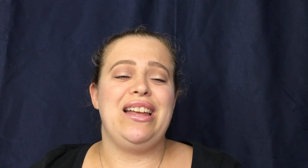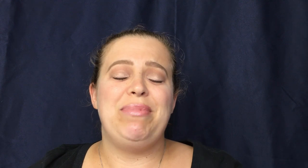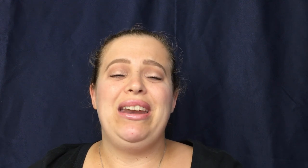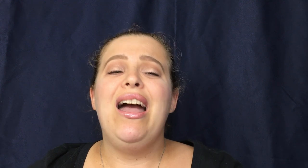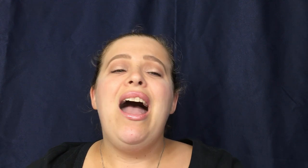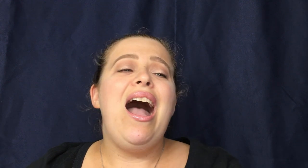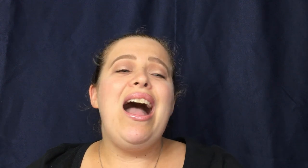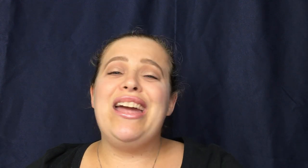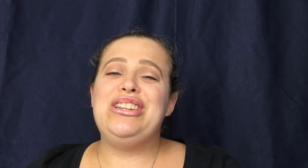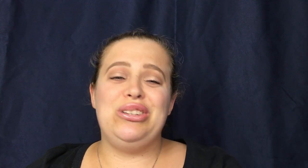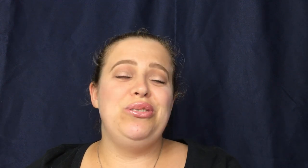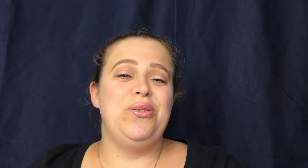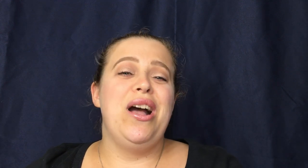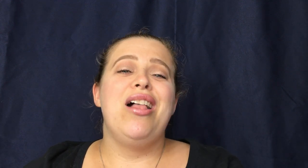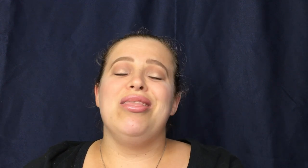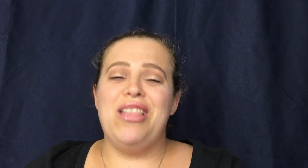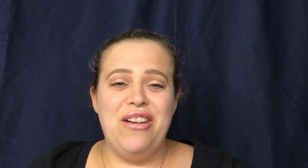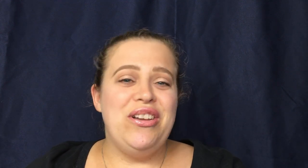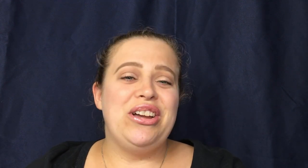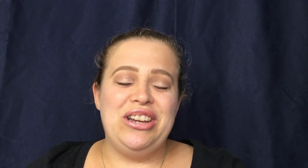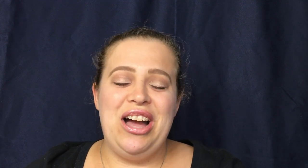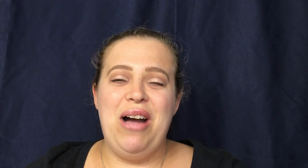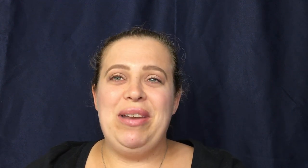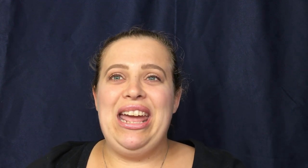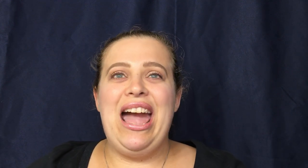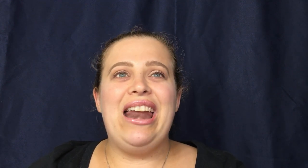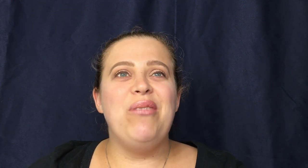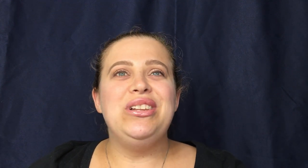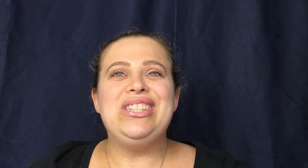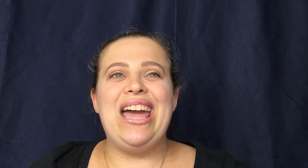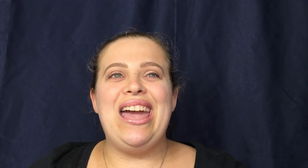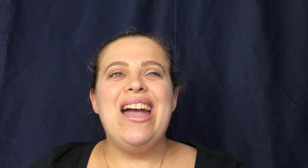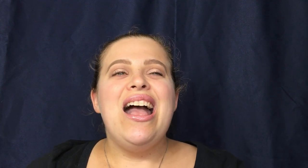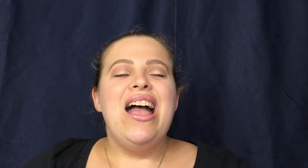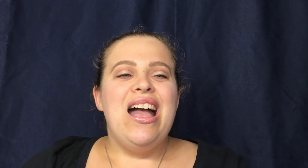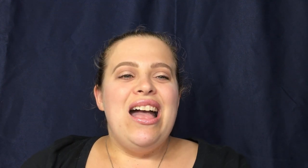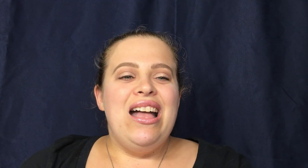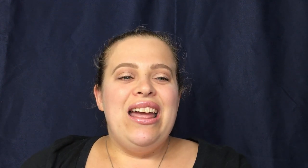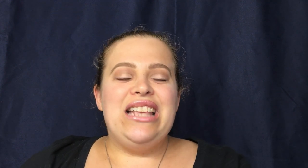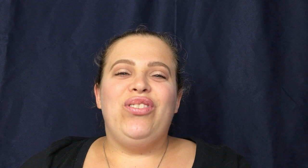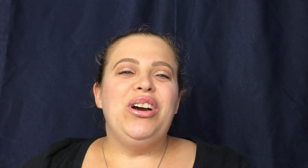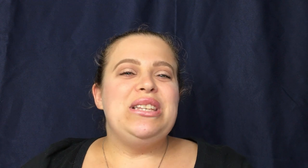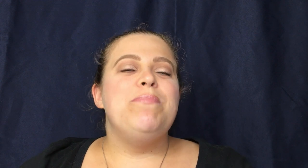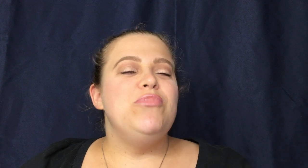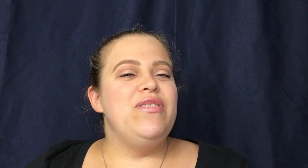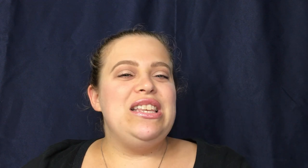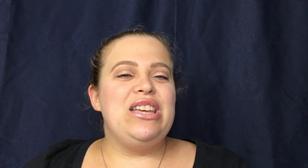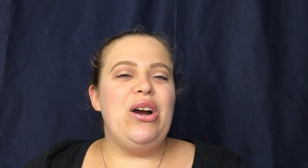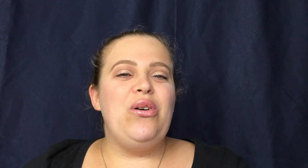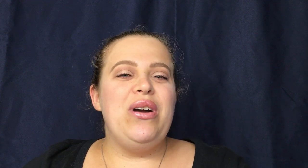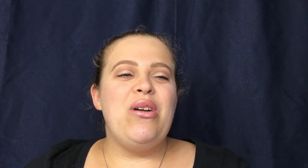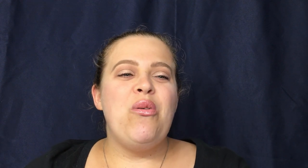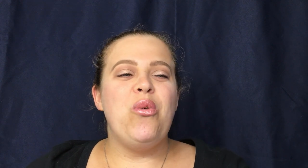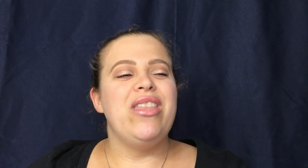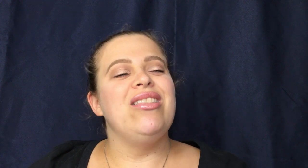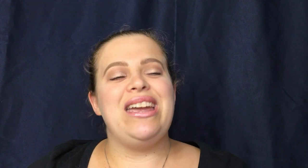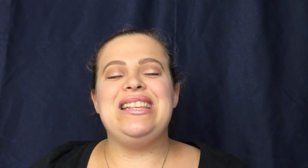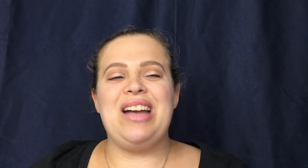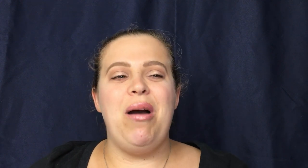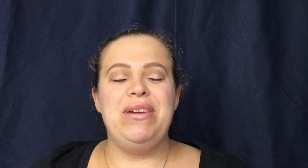I mean, I do love a good comedy. And I will say, as far as movies go, one of the latest